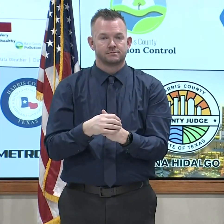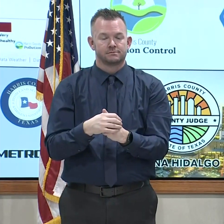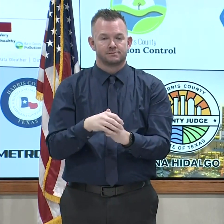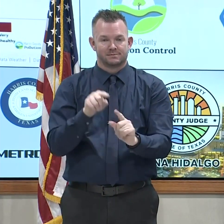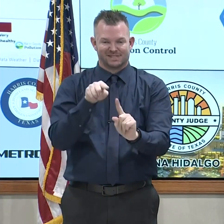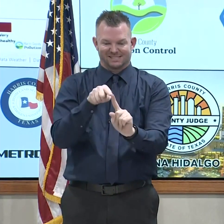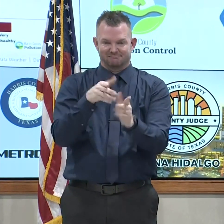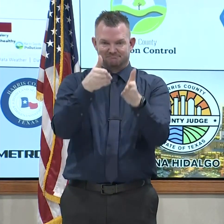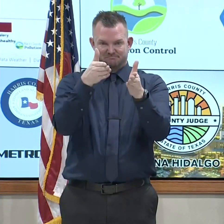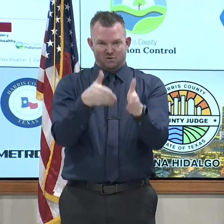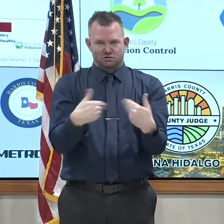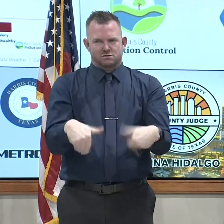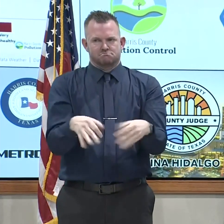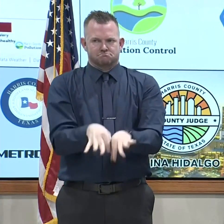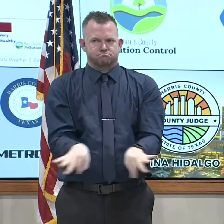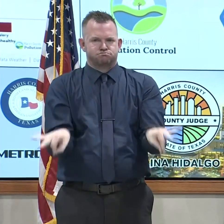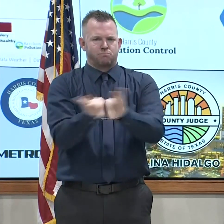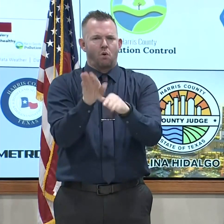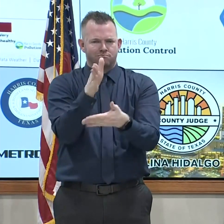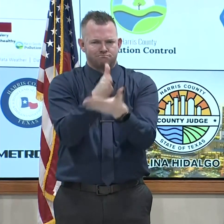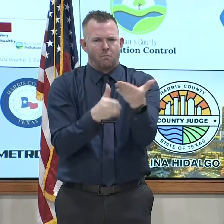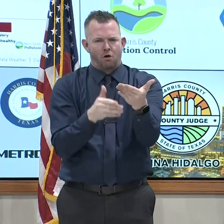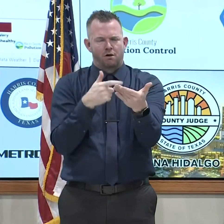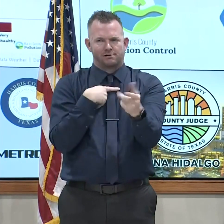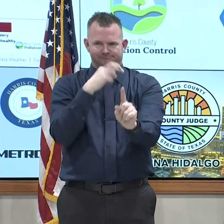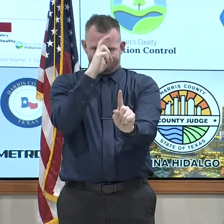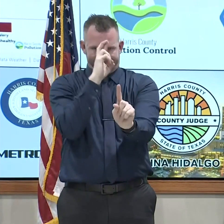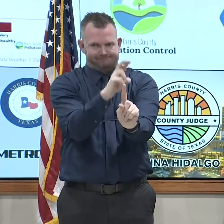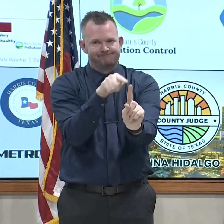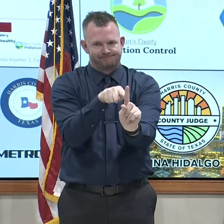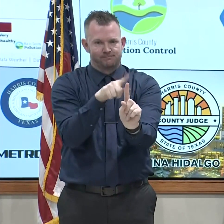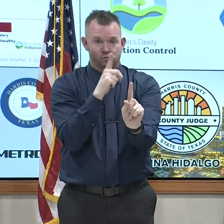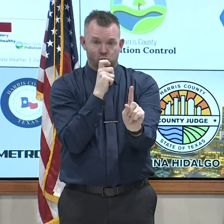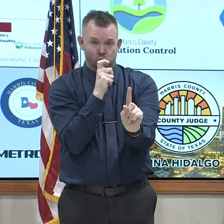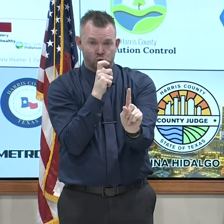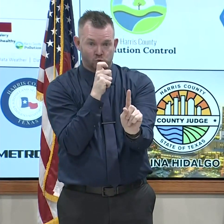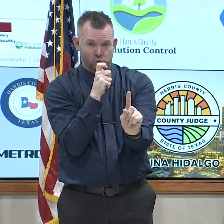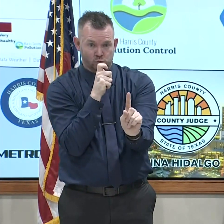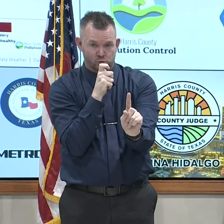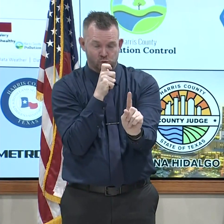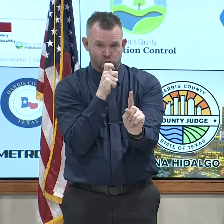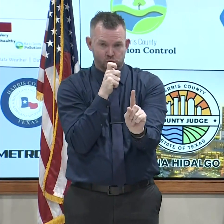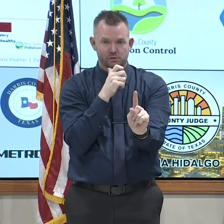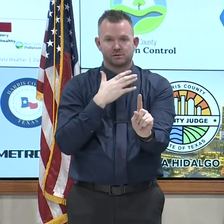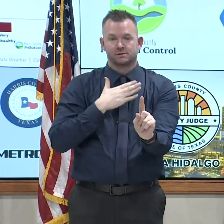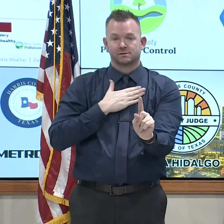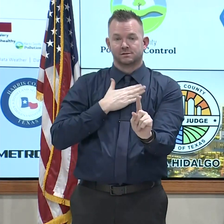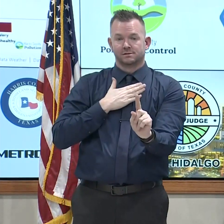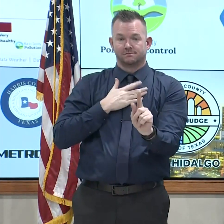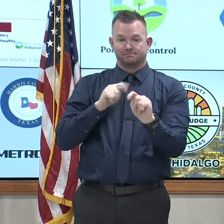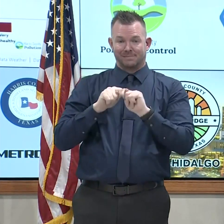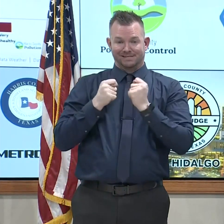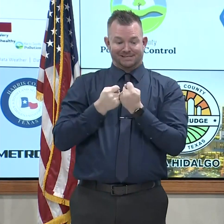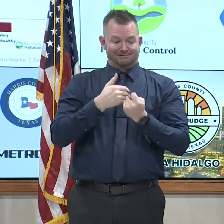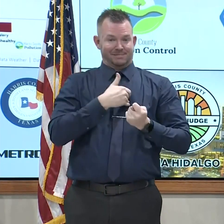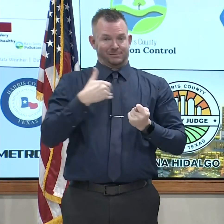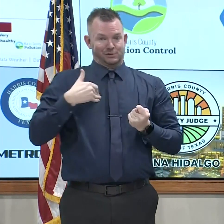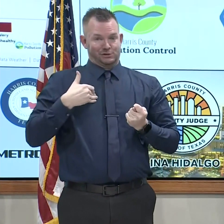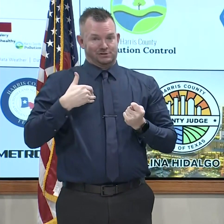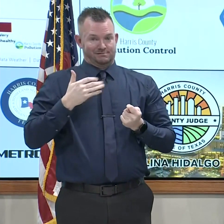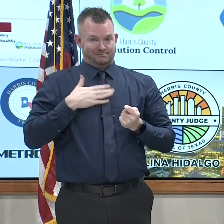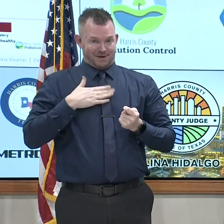of this celebration. That is my team member, my staff,